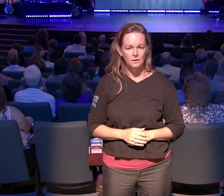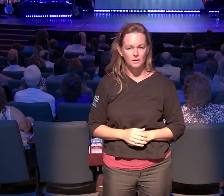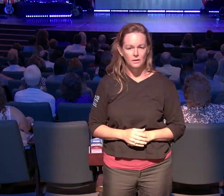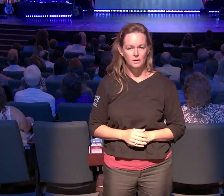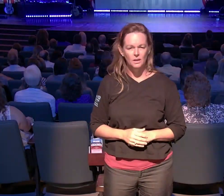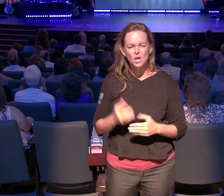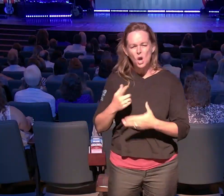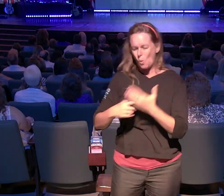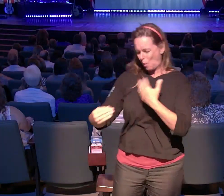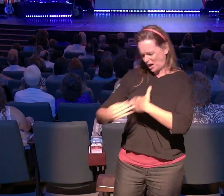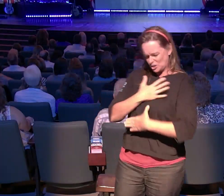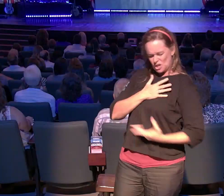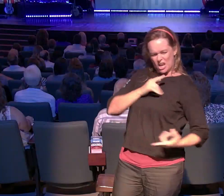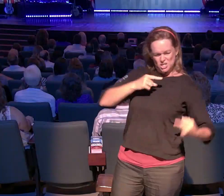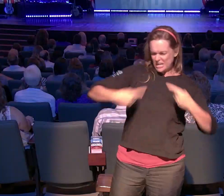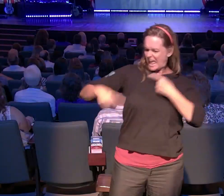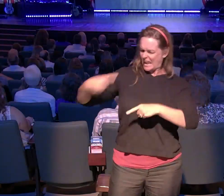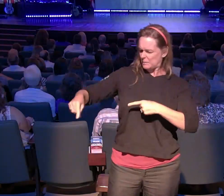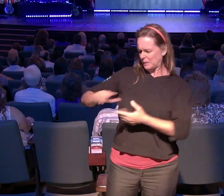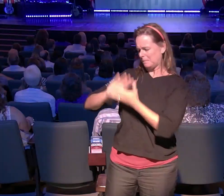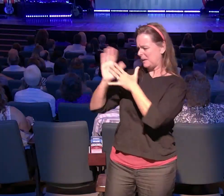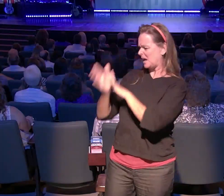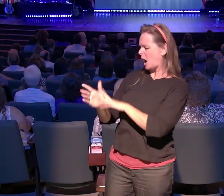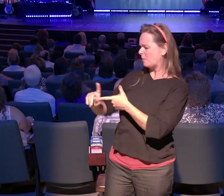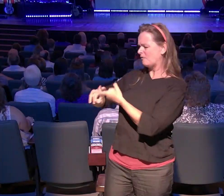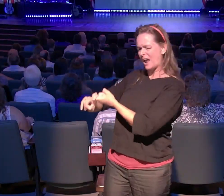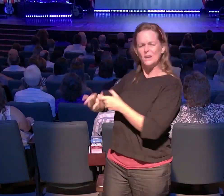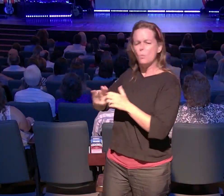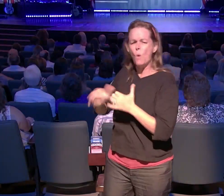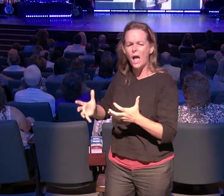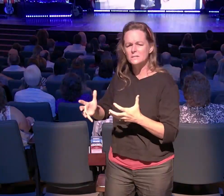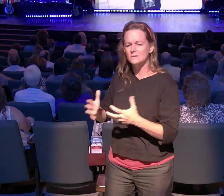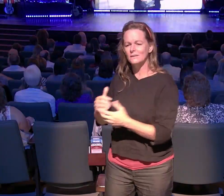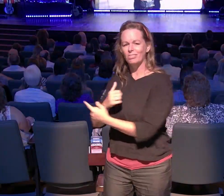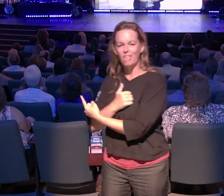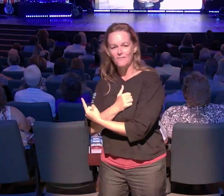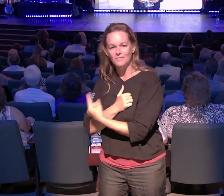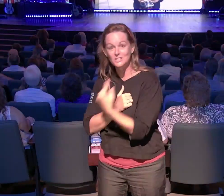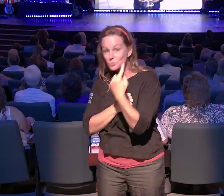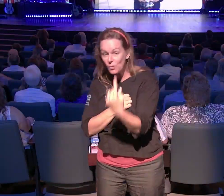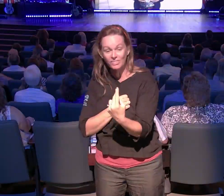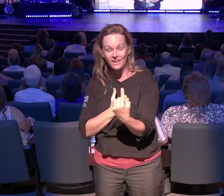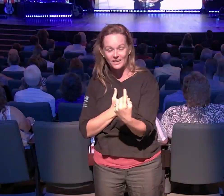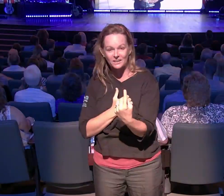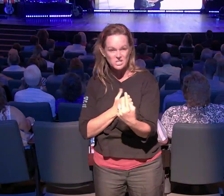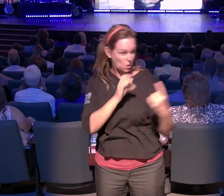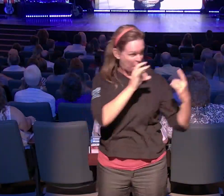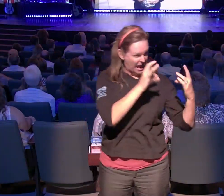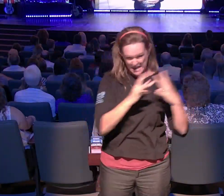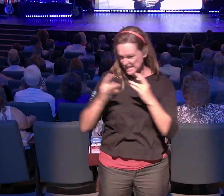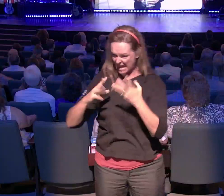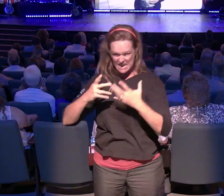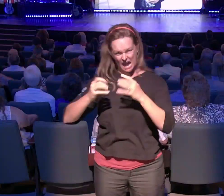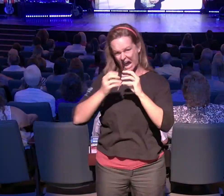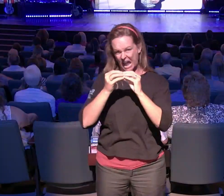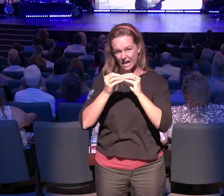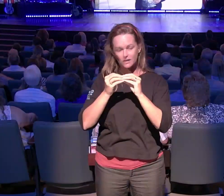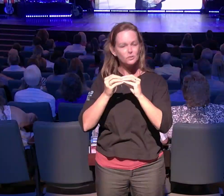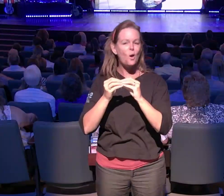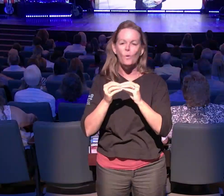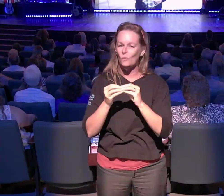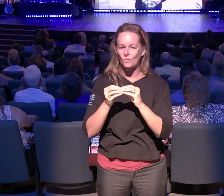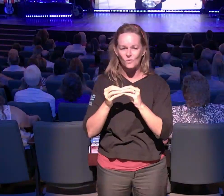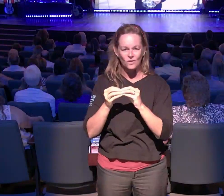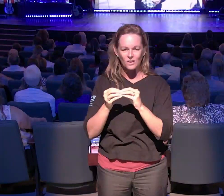of transforming an enemy into a friend. We never get rid of an enemy by meeting hate with hate. We get rid of an enemy by getting rid